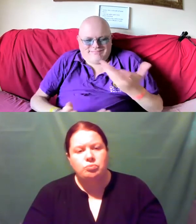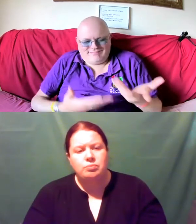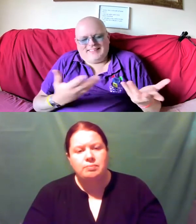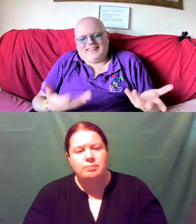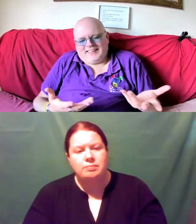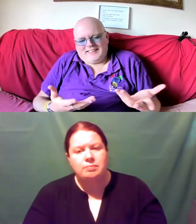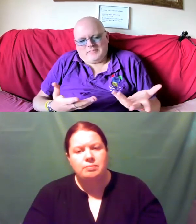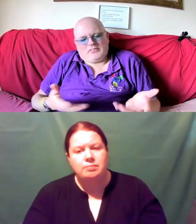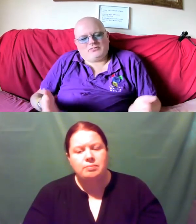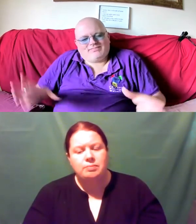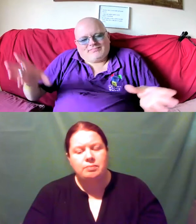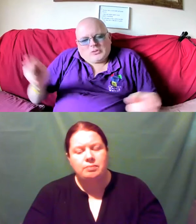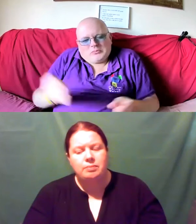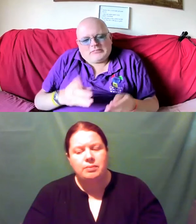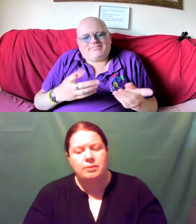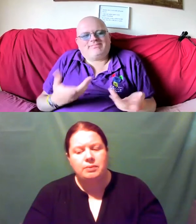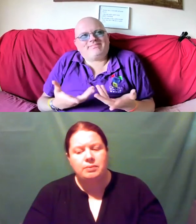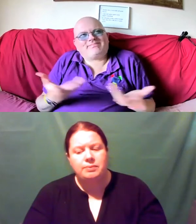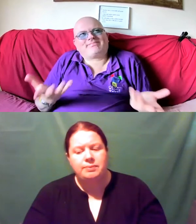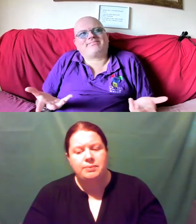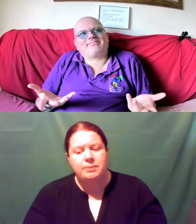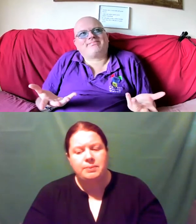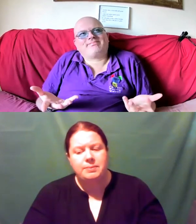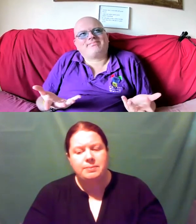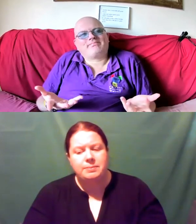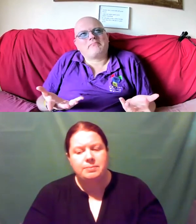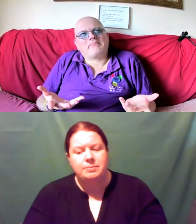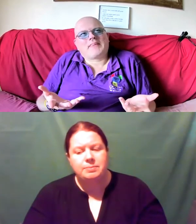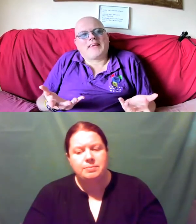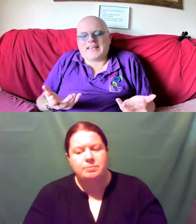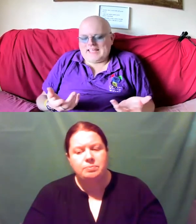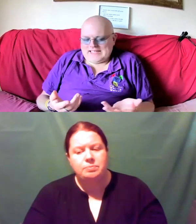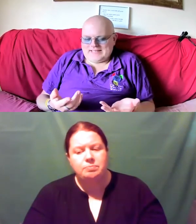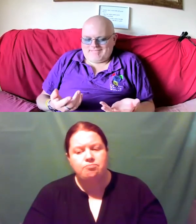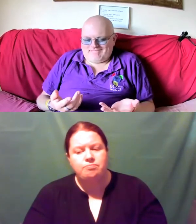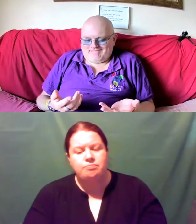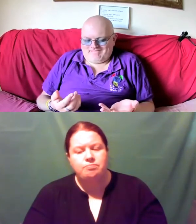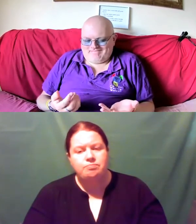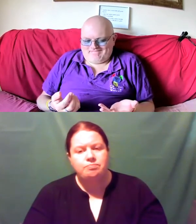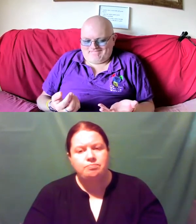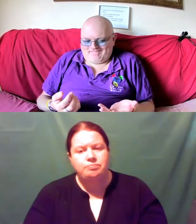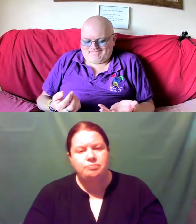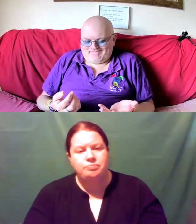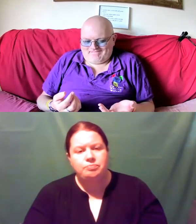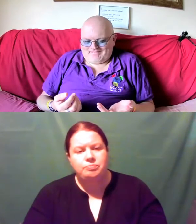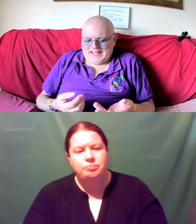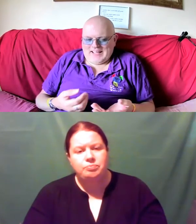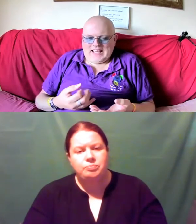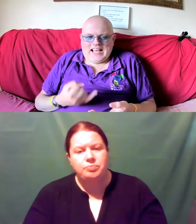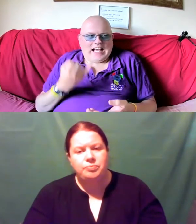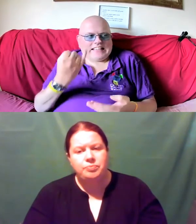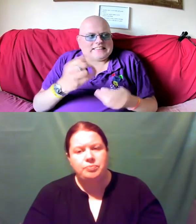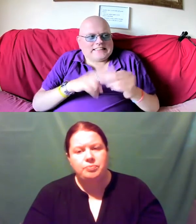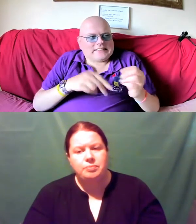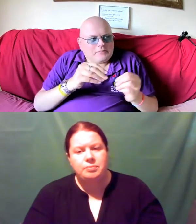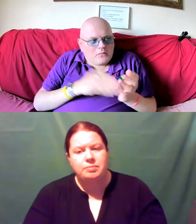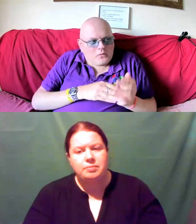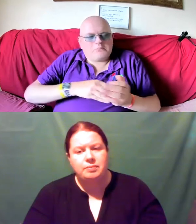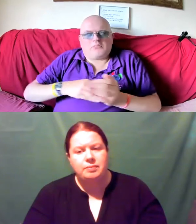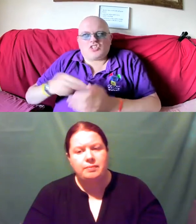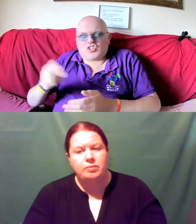in a nutshell, so I'd had a bit of a crisis at sixth form, you know, during A-levels,